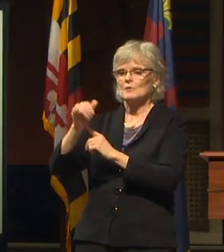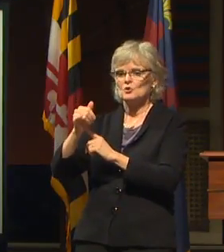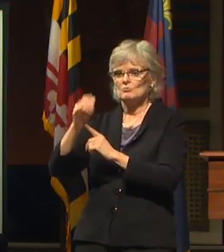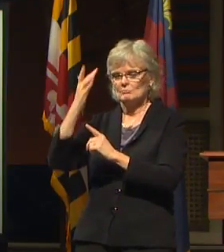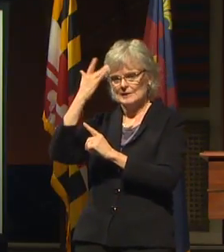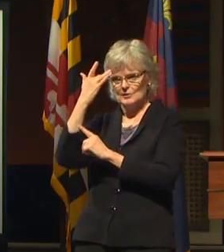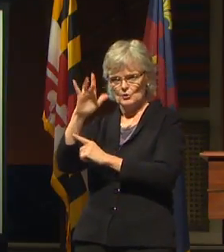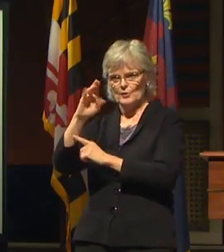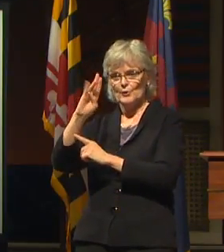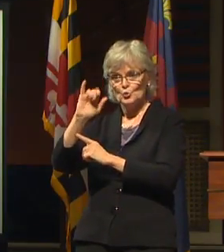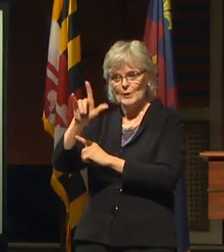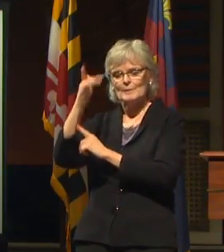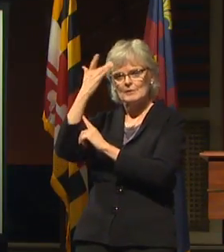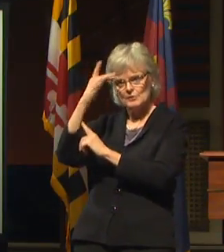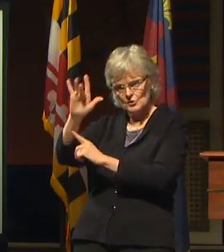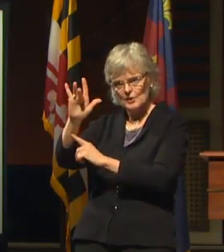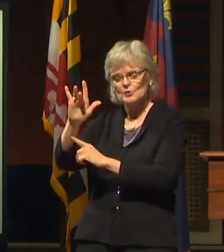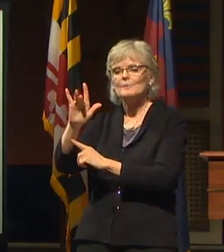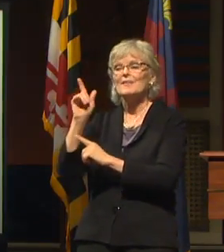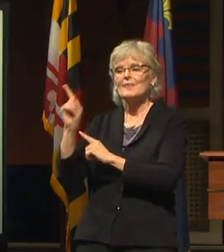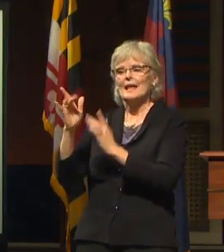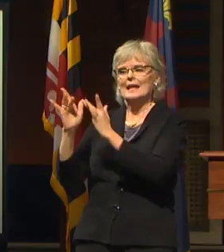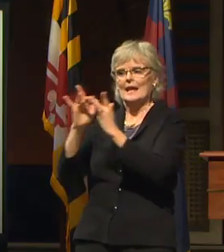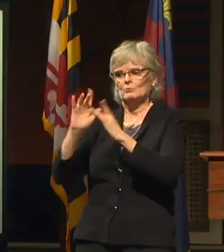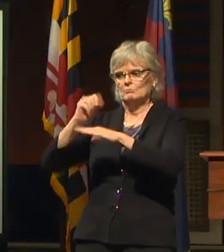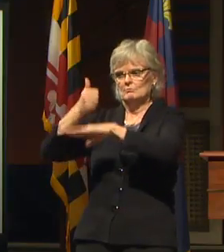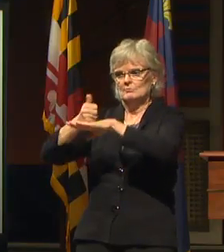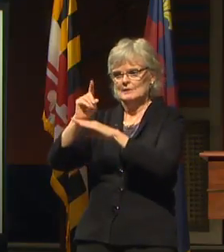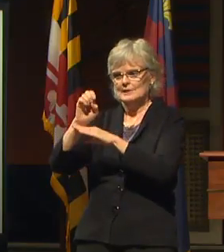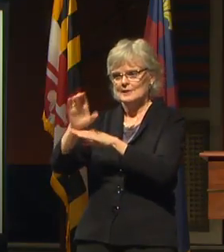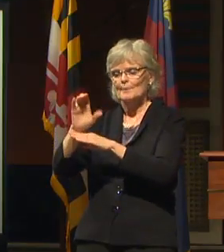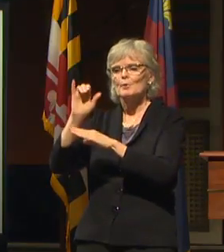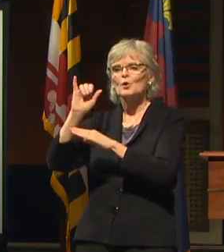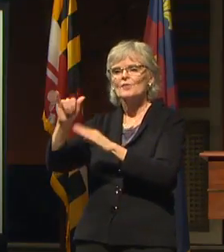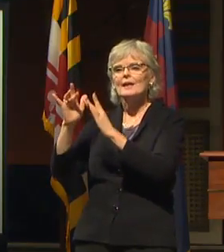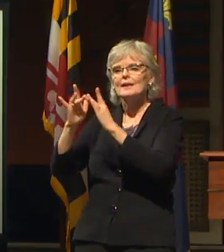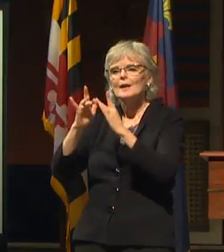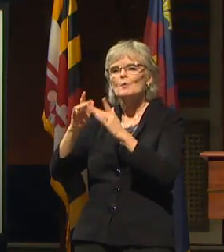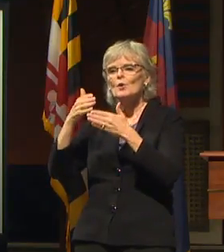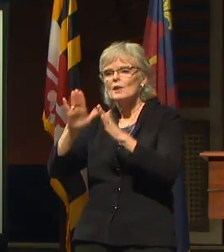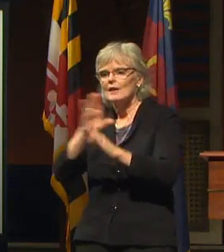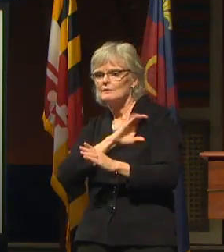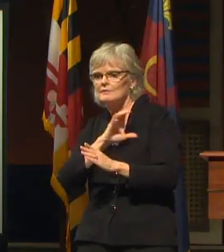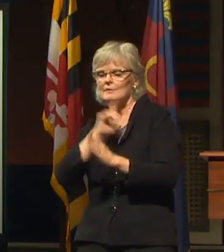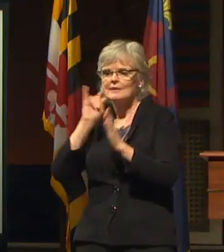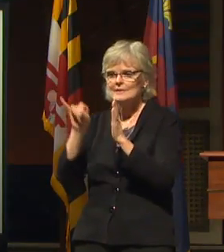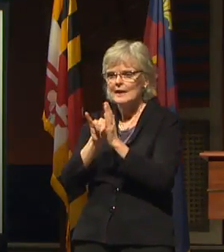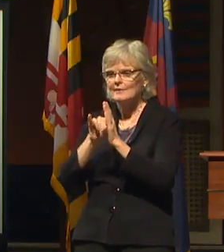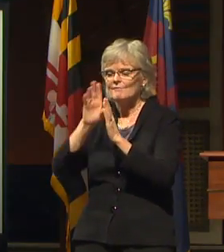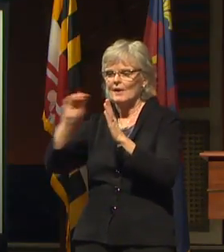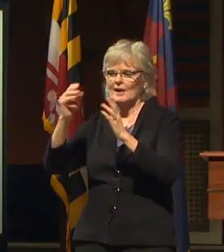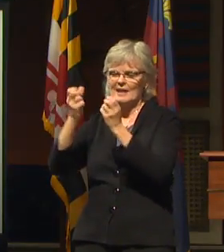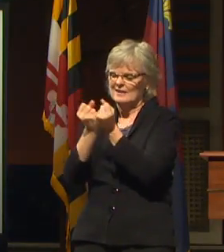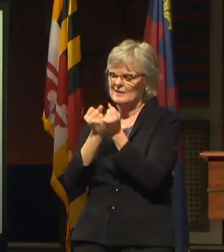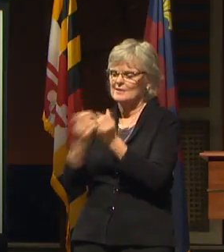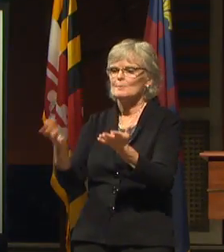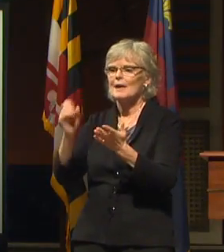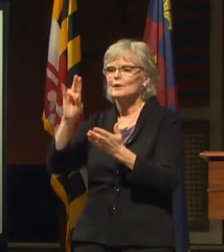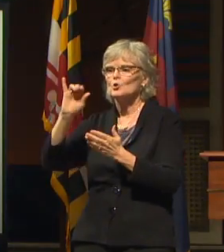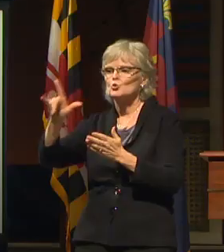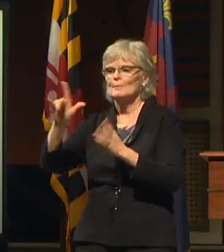launched the Maryland Criminal Intelligence Network in December, and this network is going to enable law enforcement to better identify, disrupt, and dismantle criminal